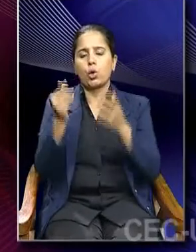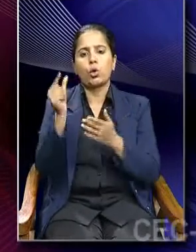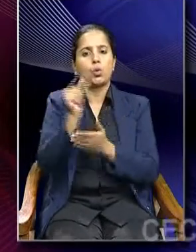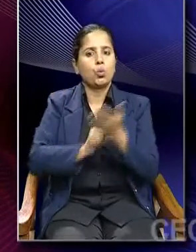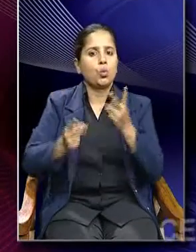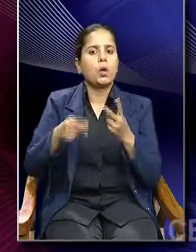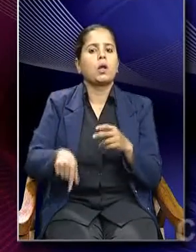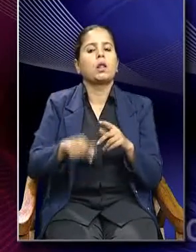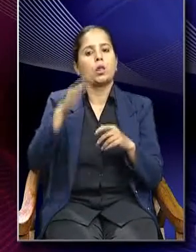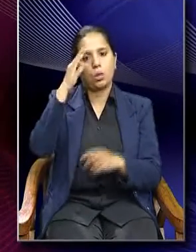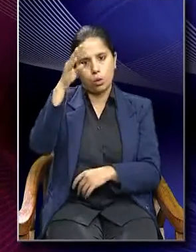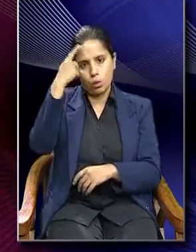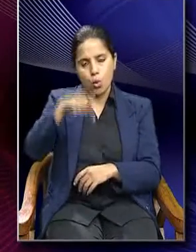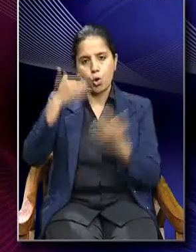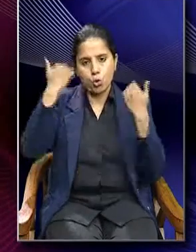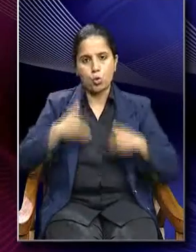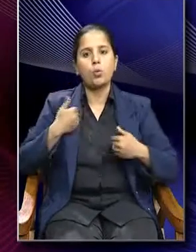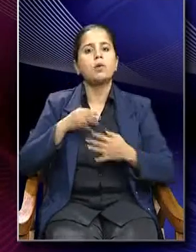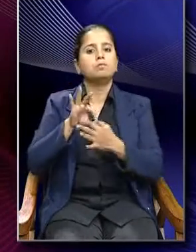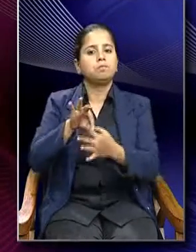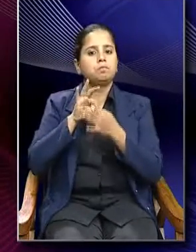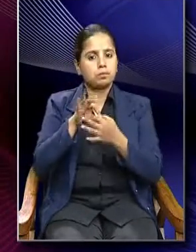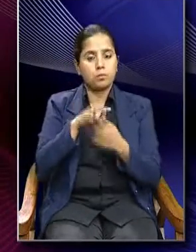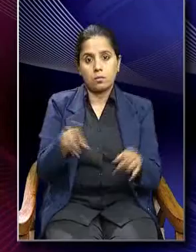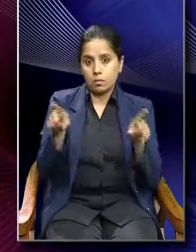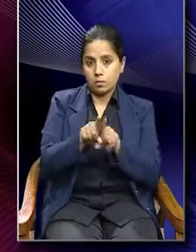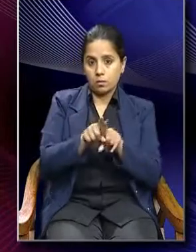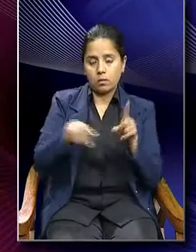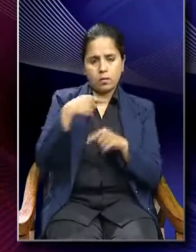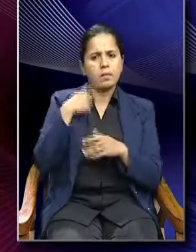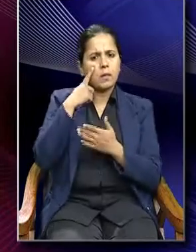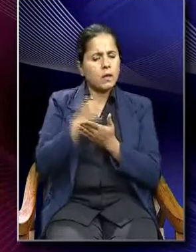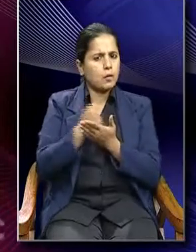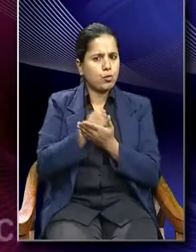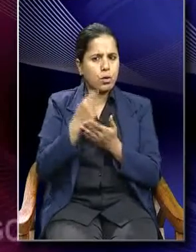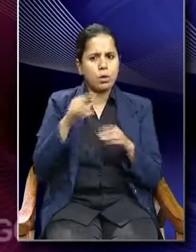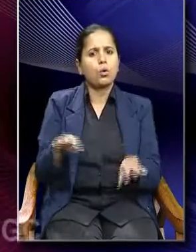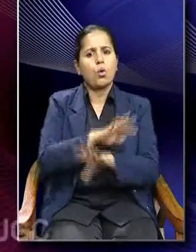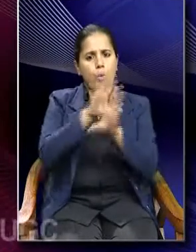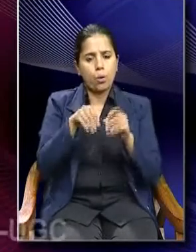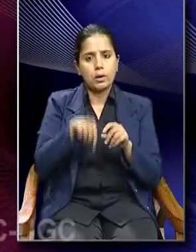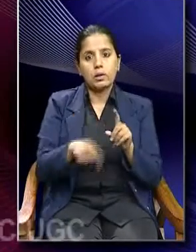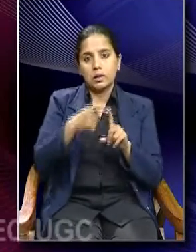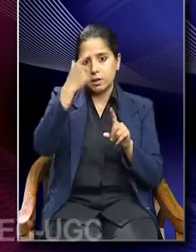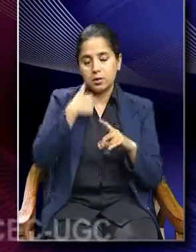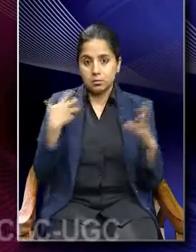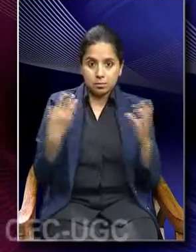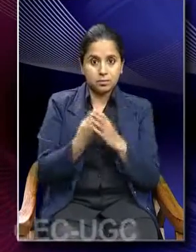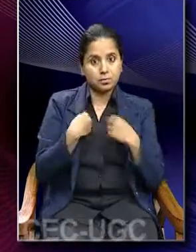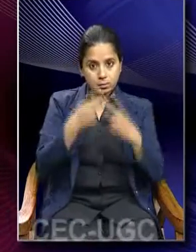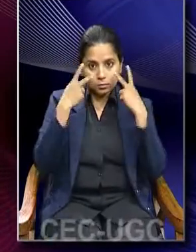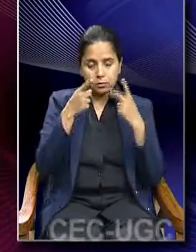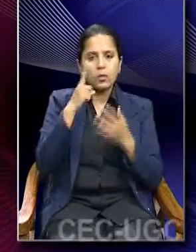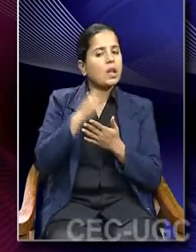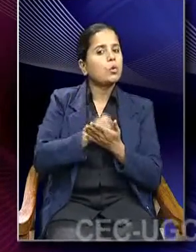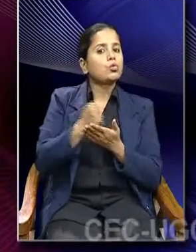human relationship. And in that, when we kind of bringing in all the disciplines together, so he is